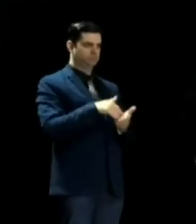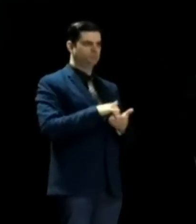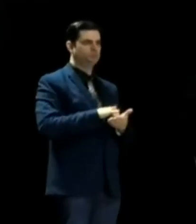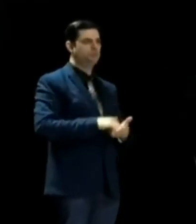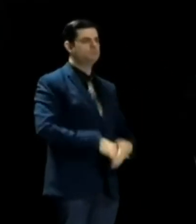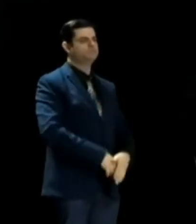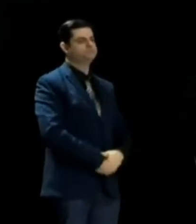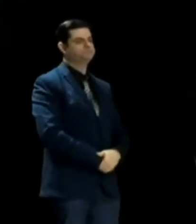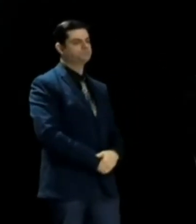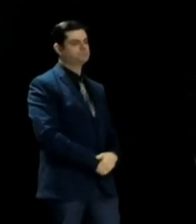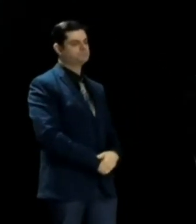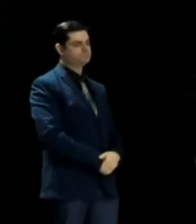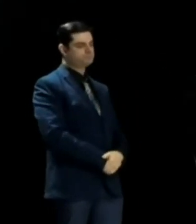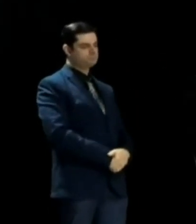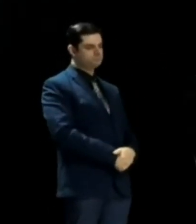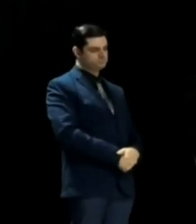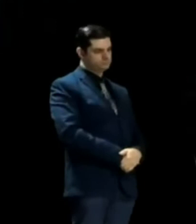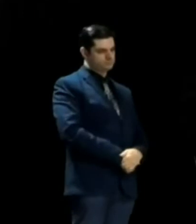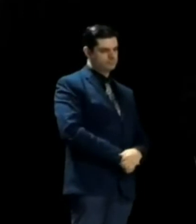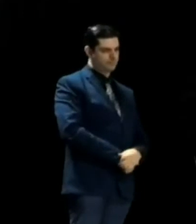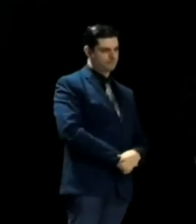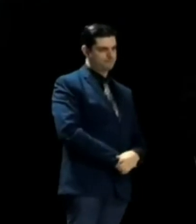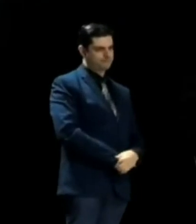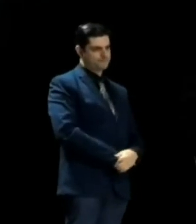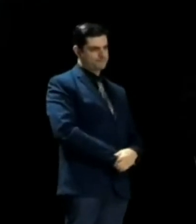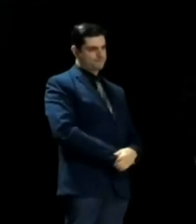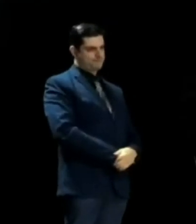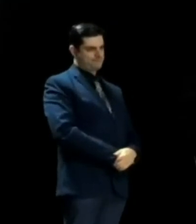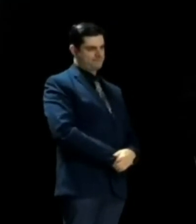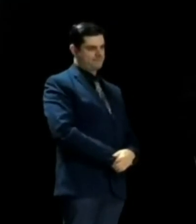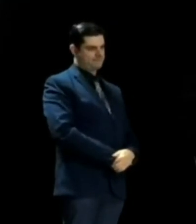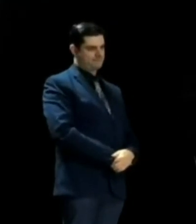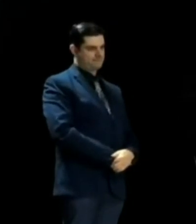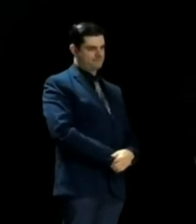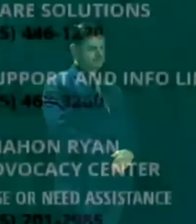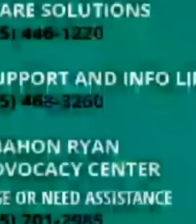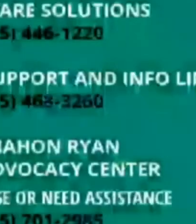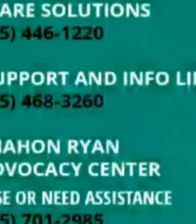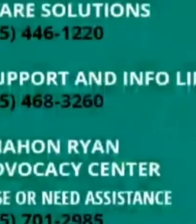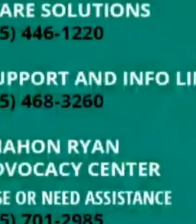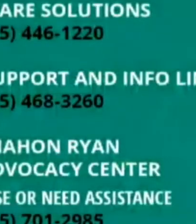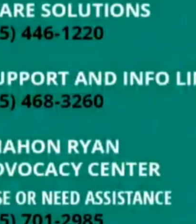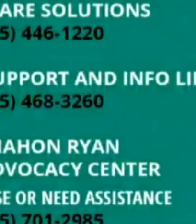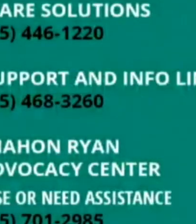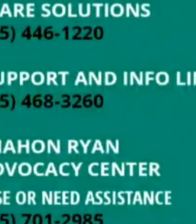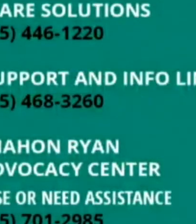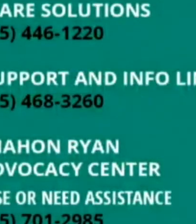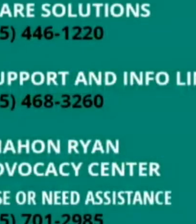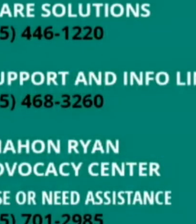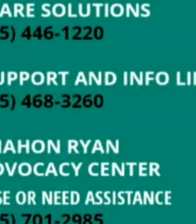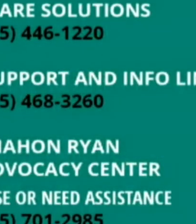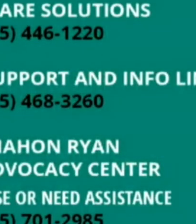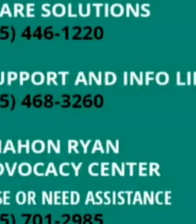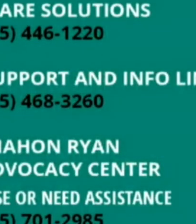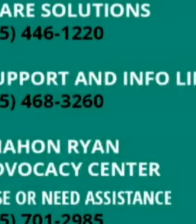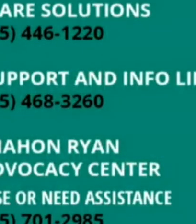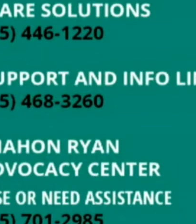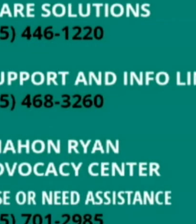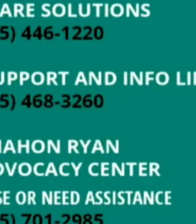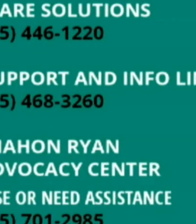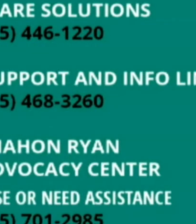315-464-3979. This is a hotline you call if your primary care provider can't do testing. They can refer you